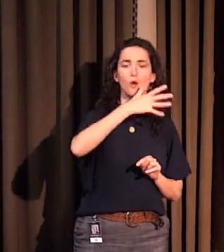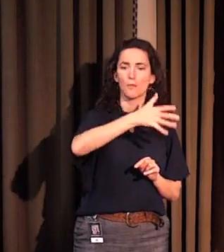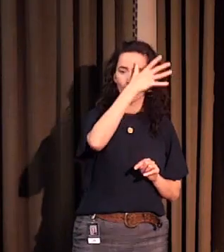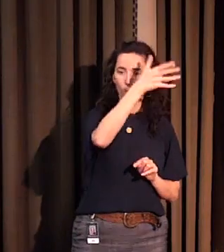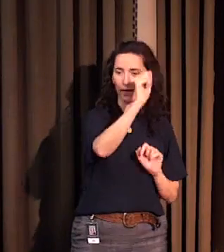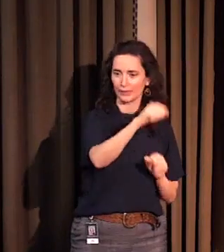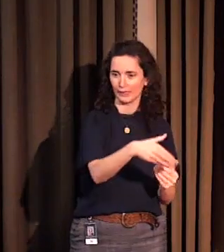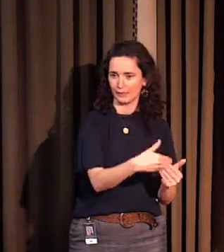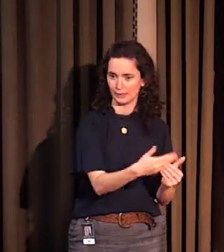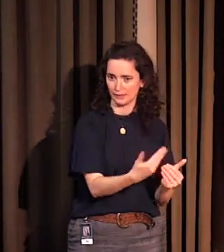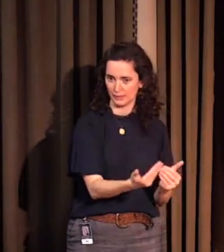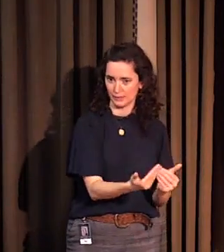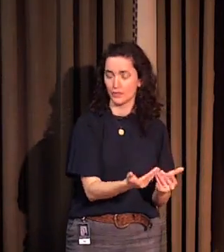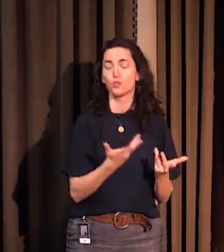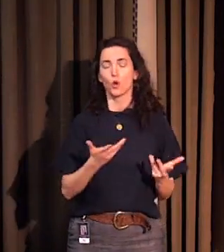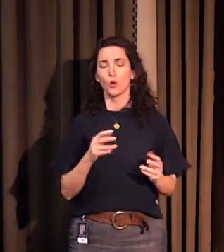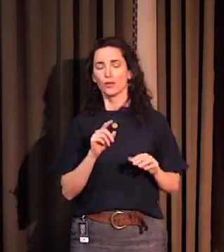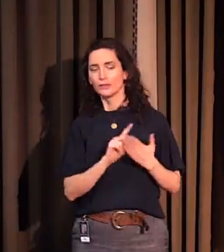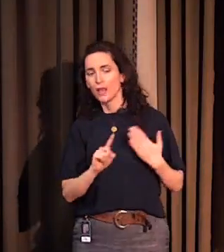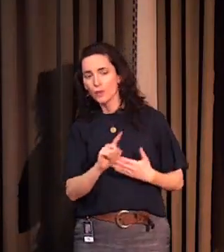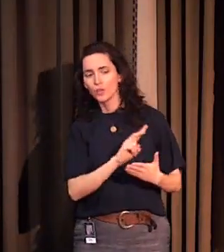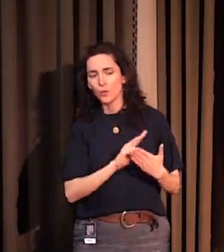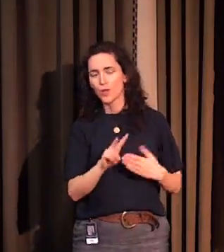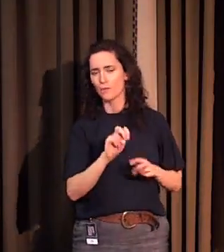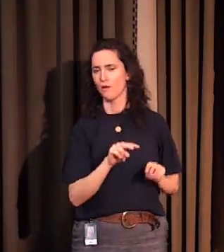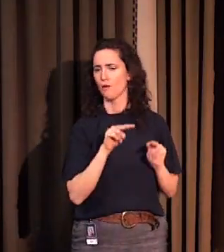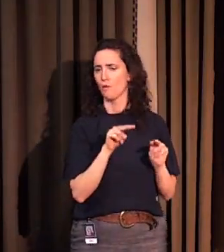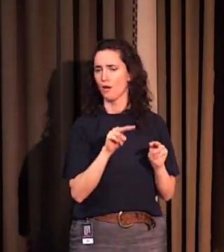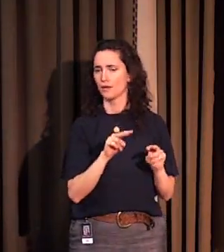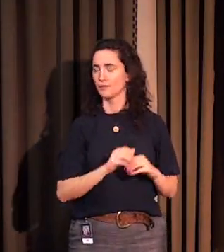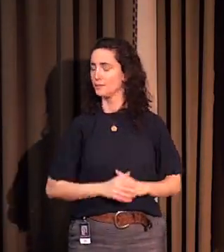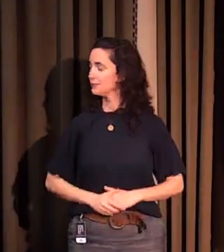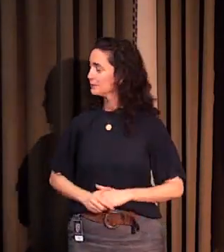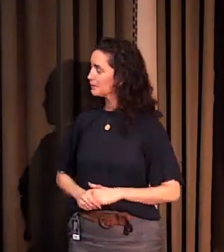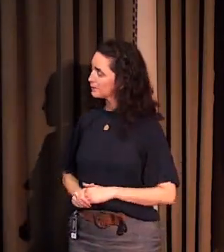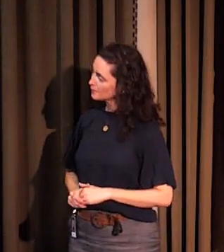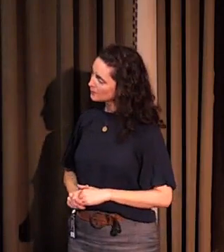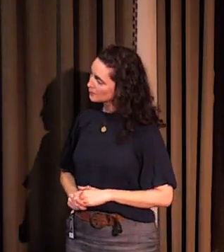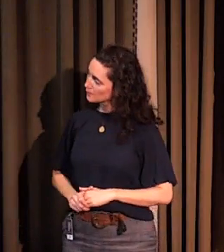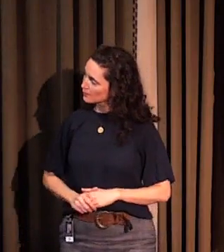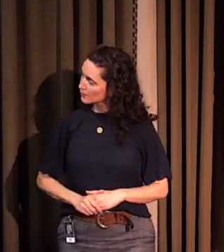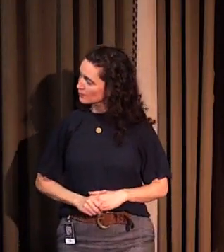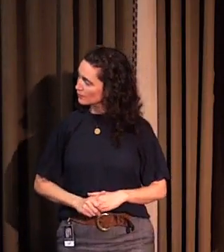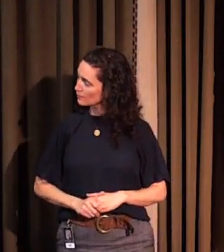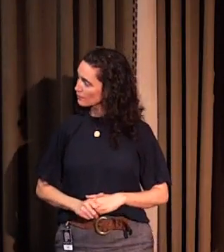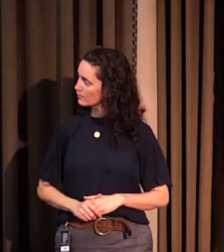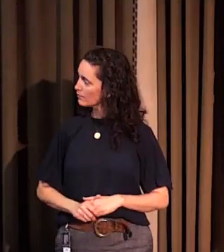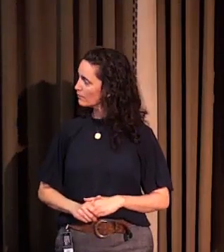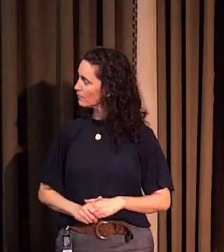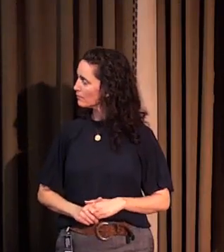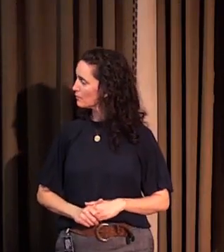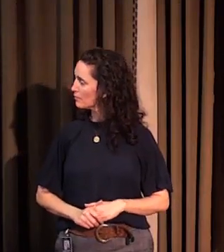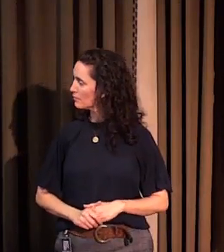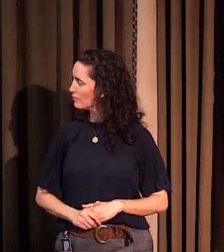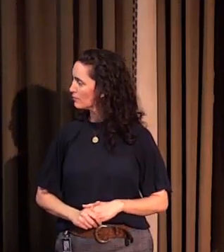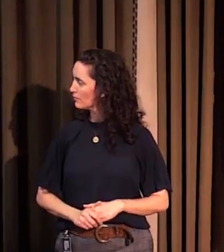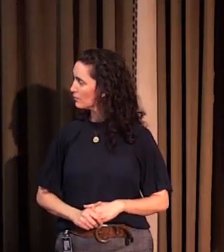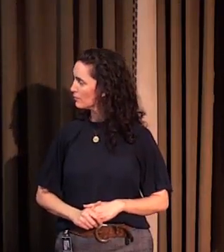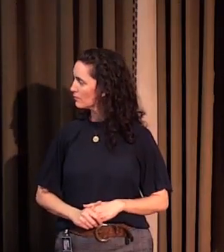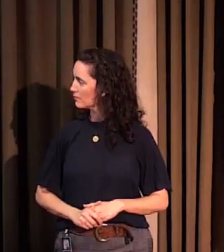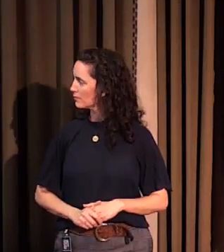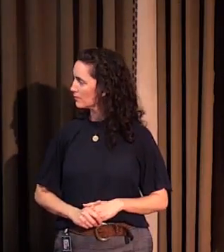this as we go forward over the next couple of weeks. Next slide, please. I want to quickly